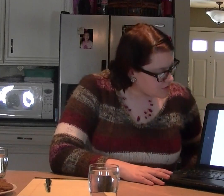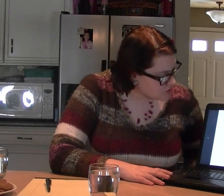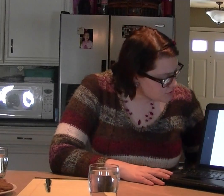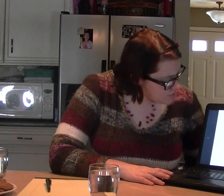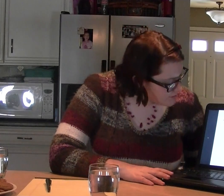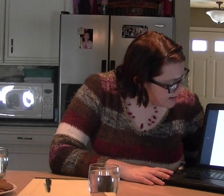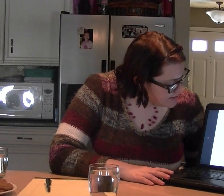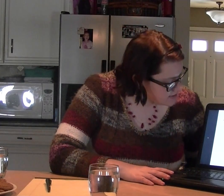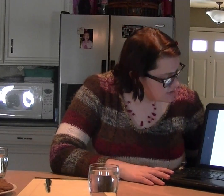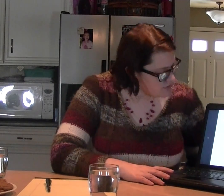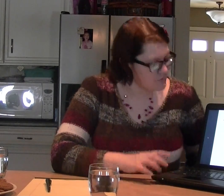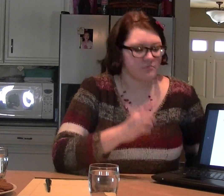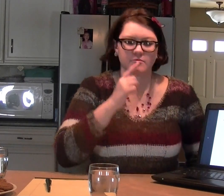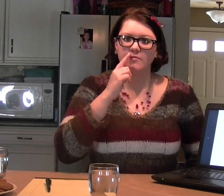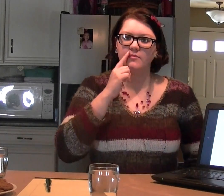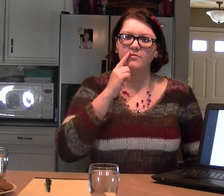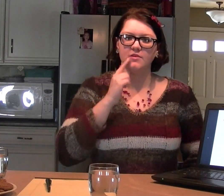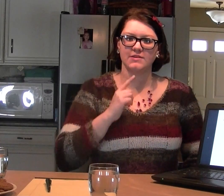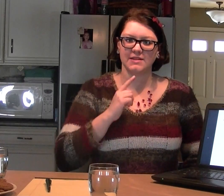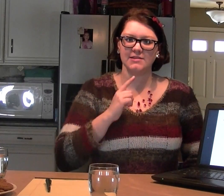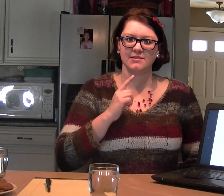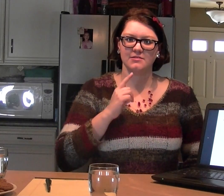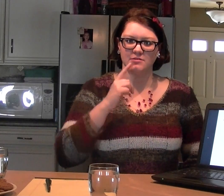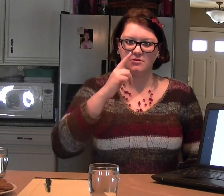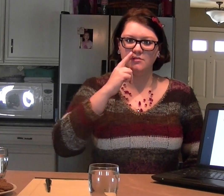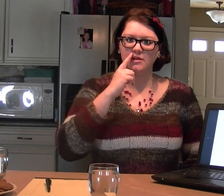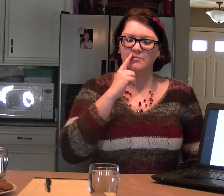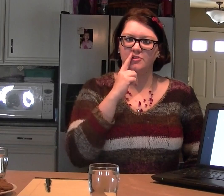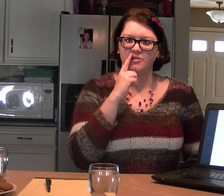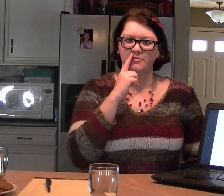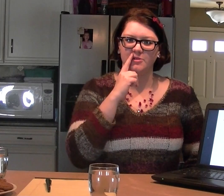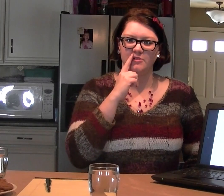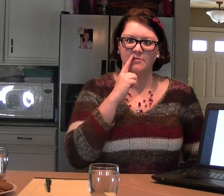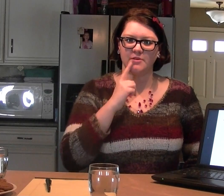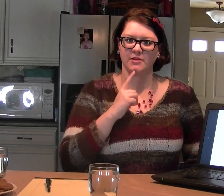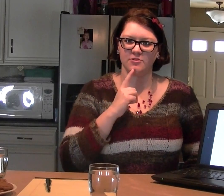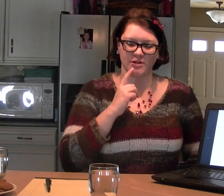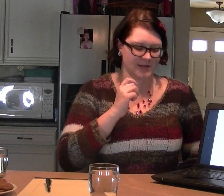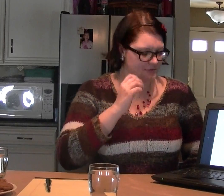So red is this. You put your thumb to your lip and drag